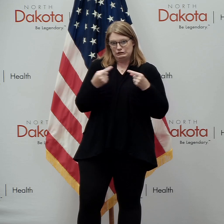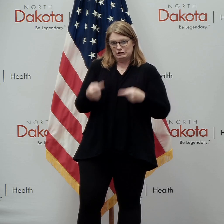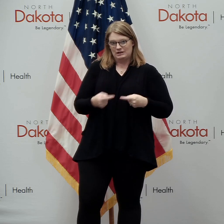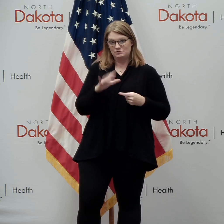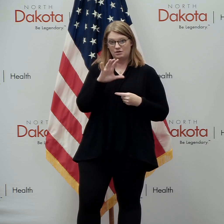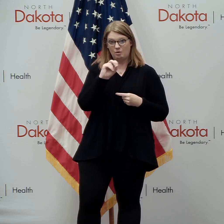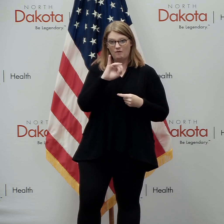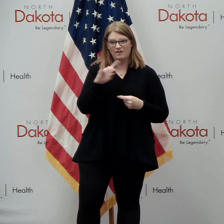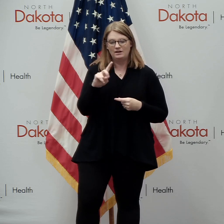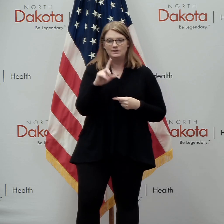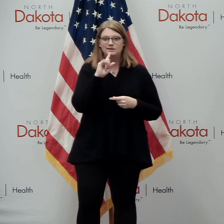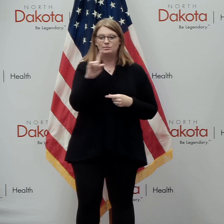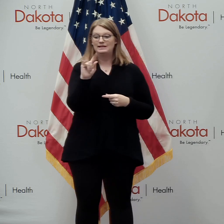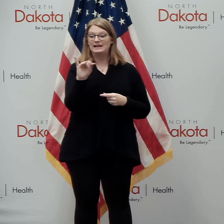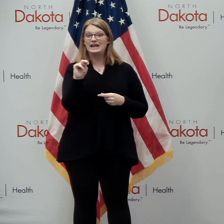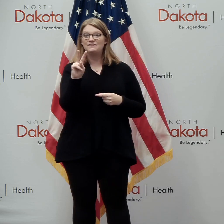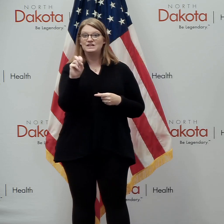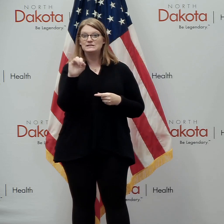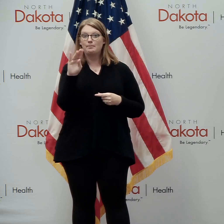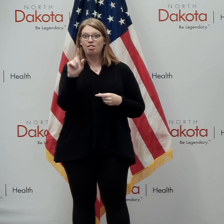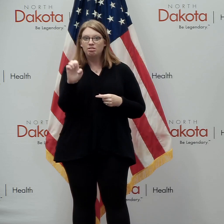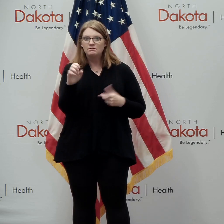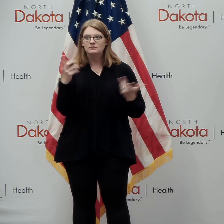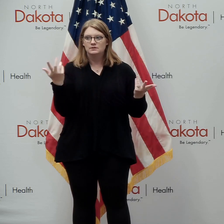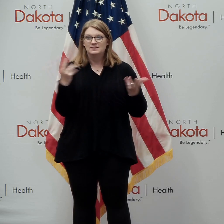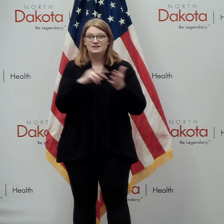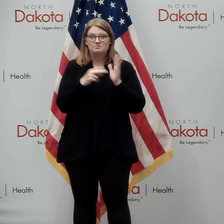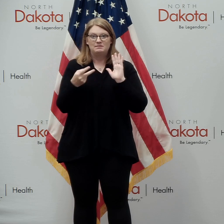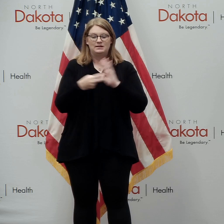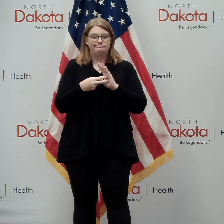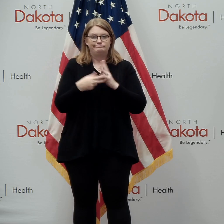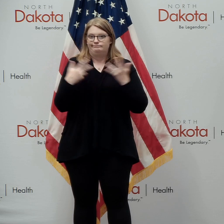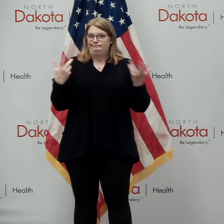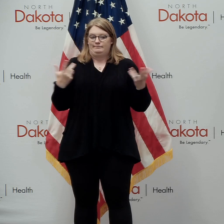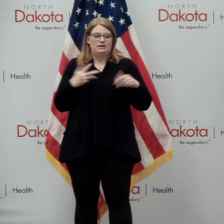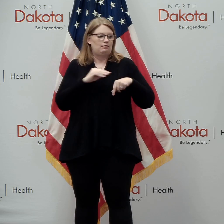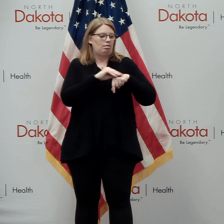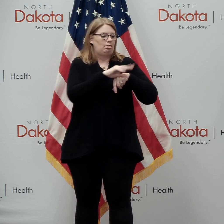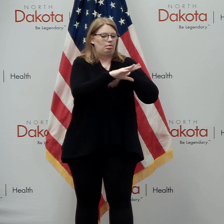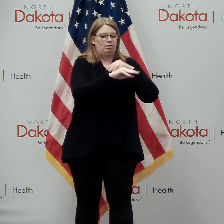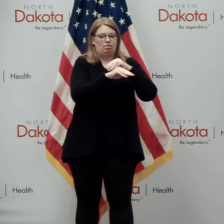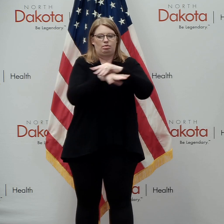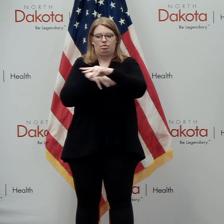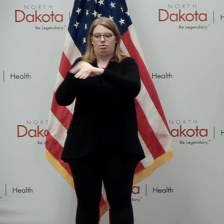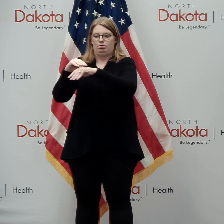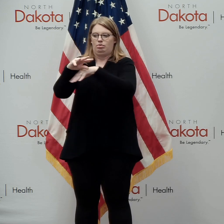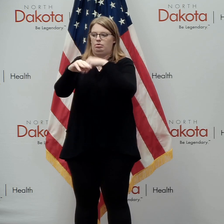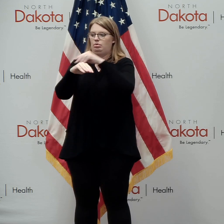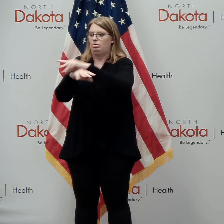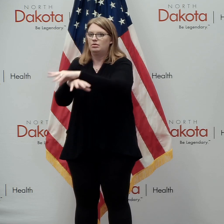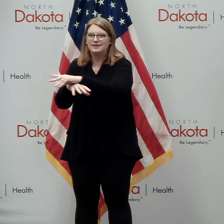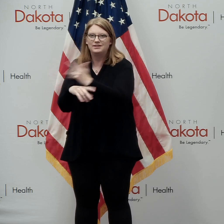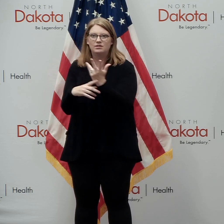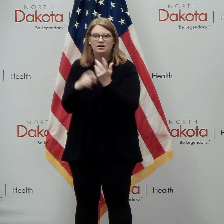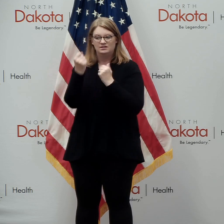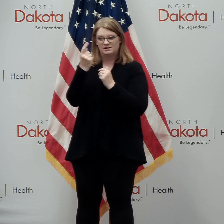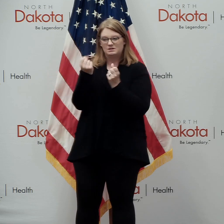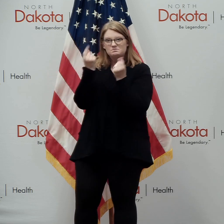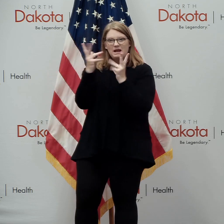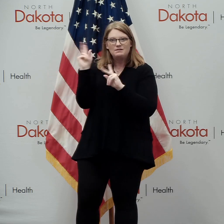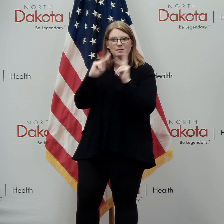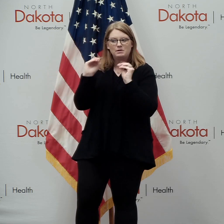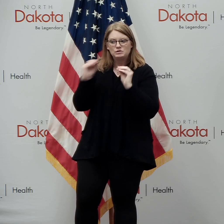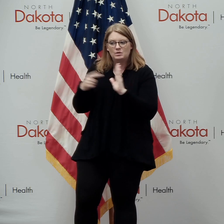invisible disease, it's actually sometimes invisible to the people that are spreading it because of the asymptomatic. Last week we shared data that